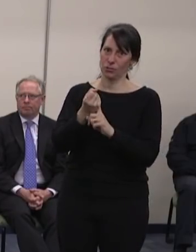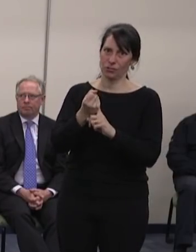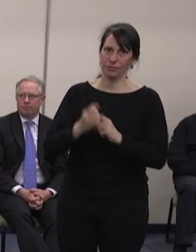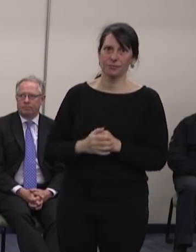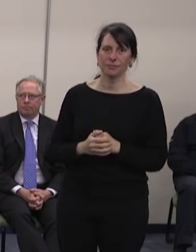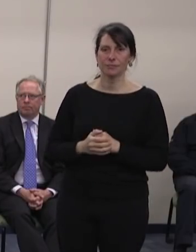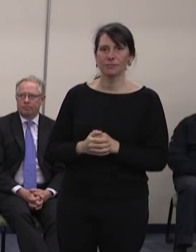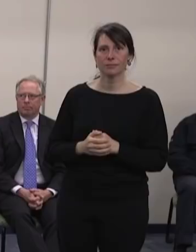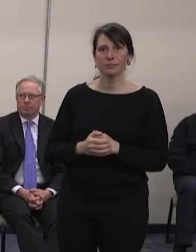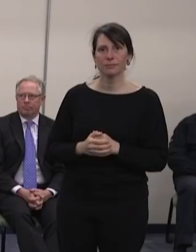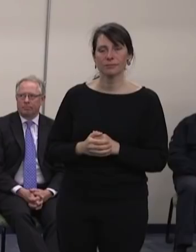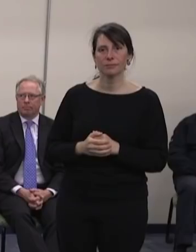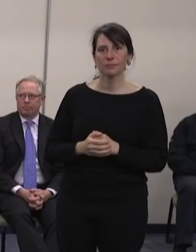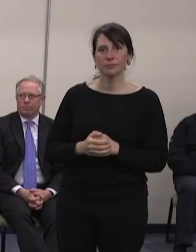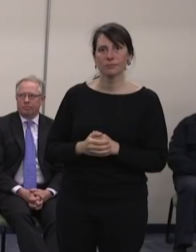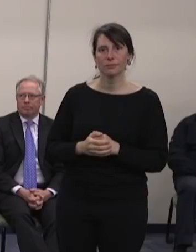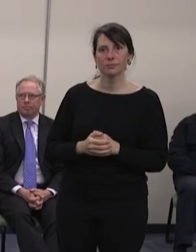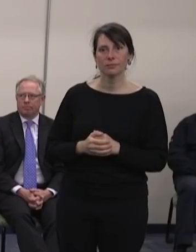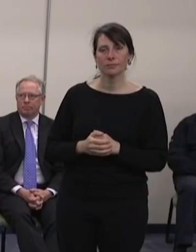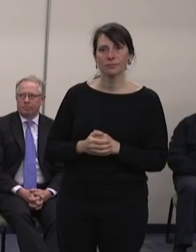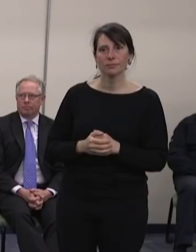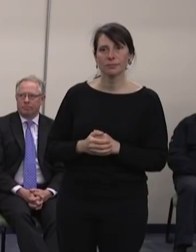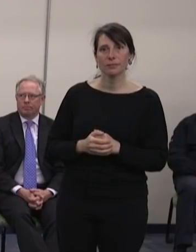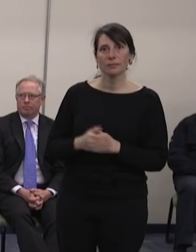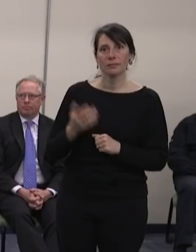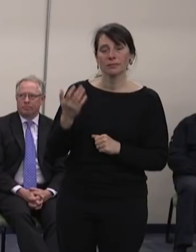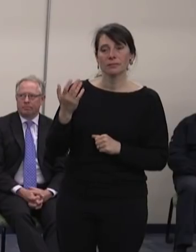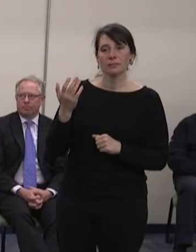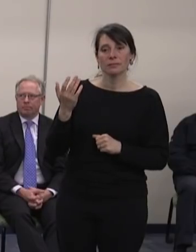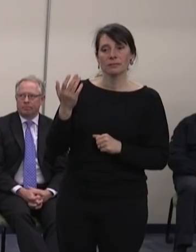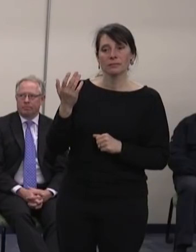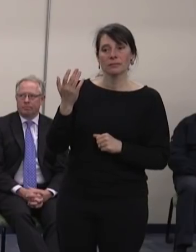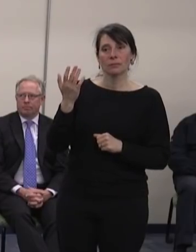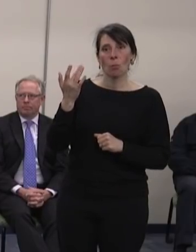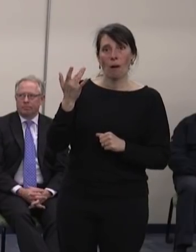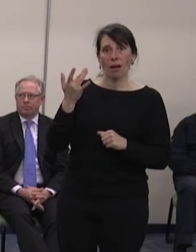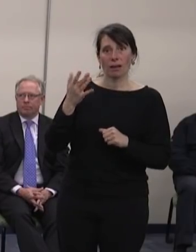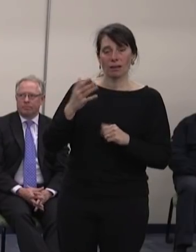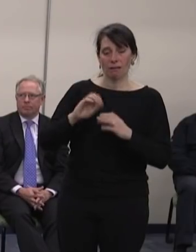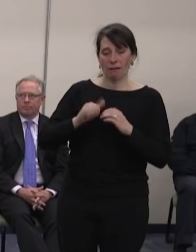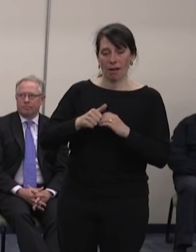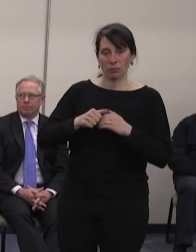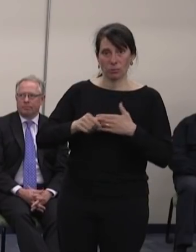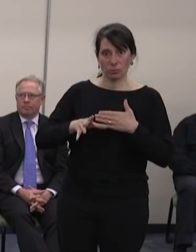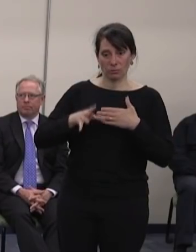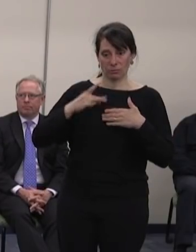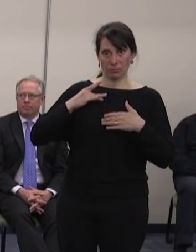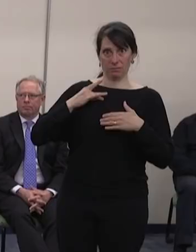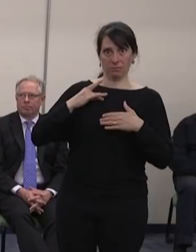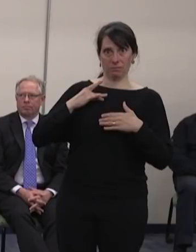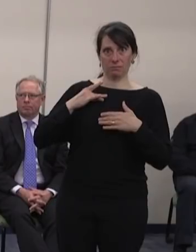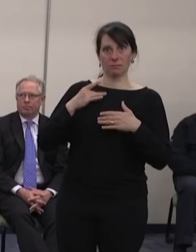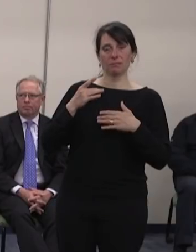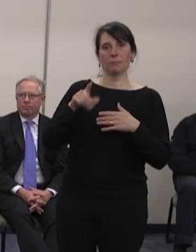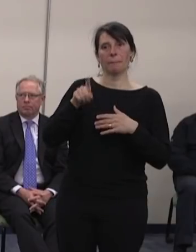This is because it is predominantly spread to close contacts by droplets.